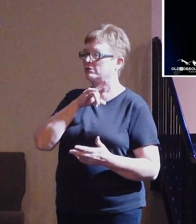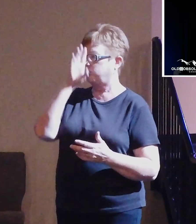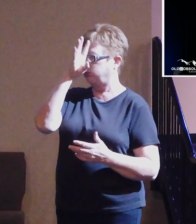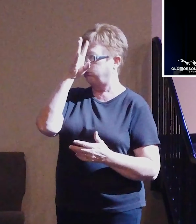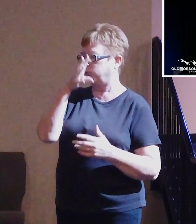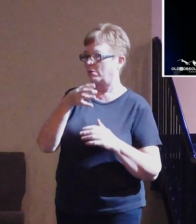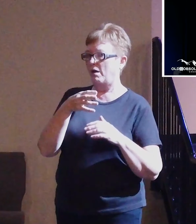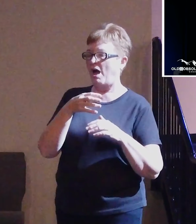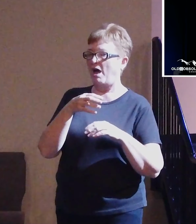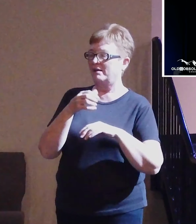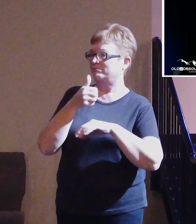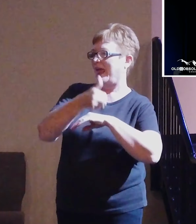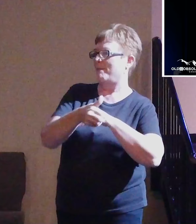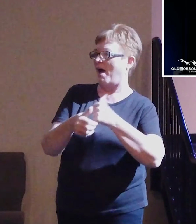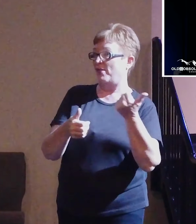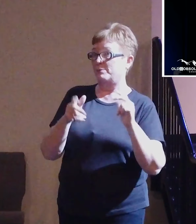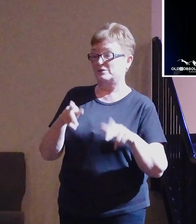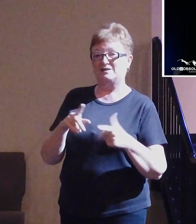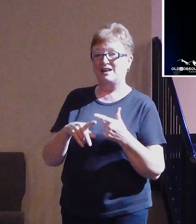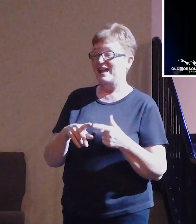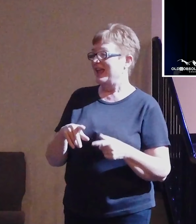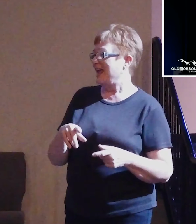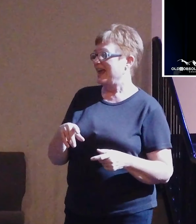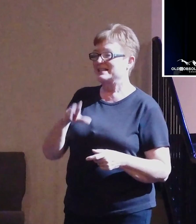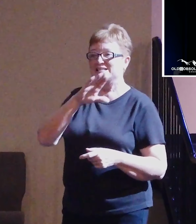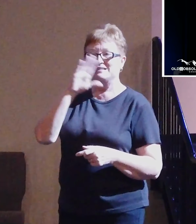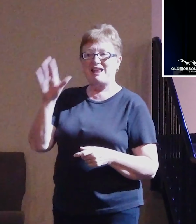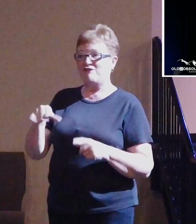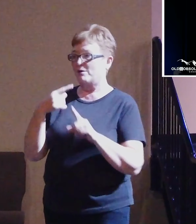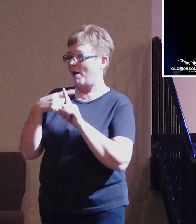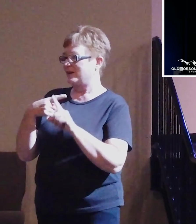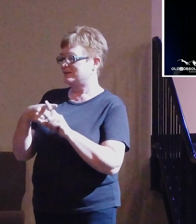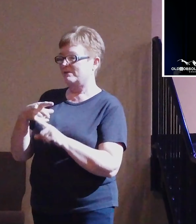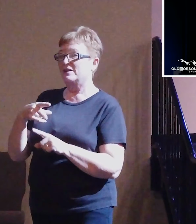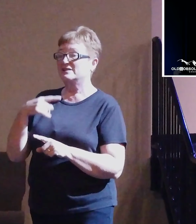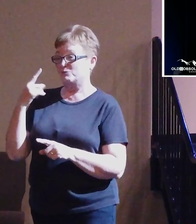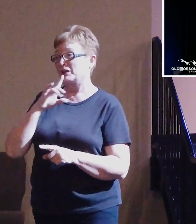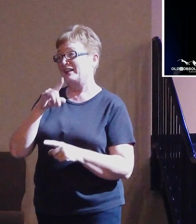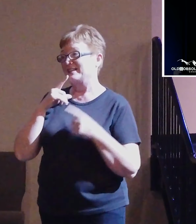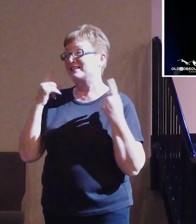portrayed. And it's never portrayed positively. It's a sin.